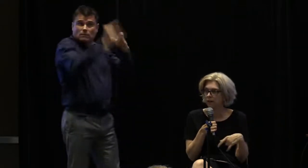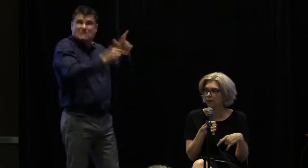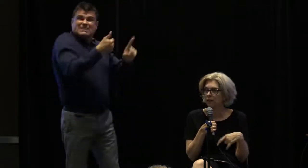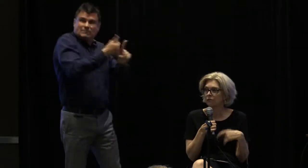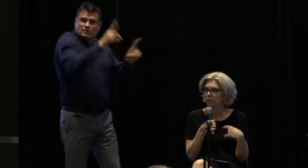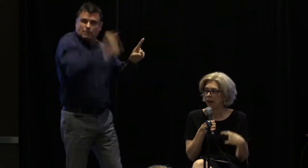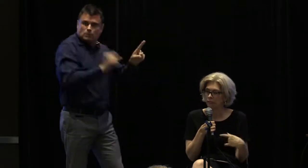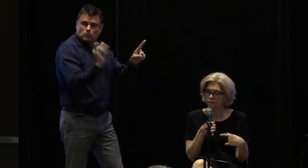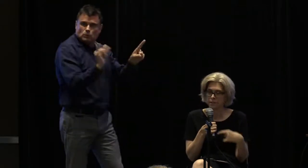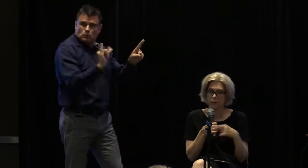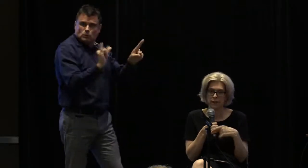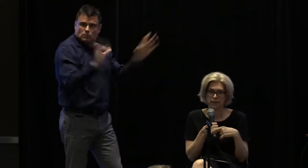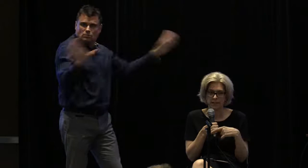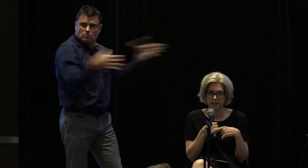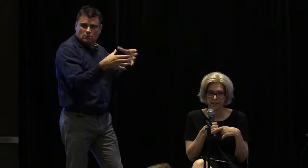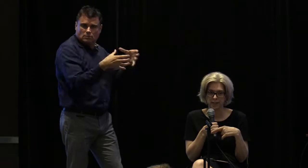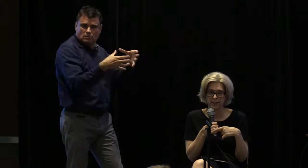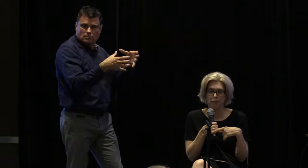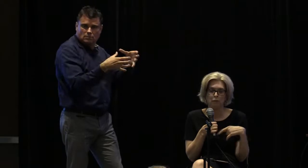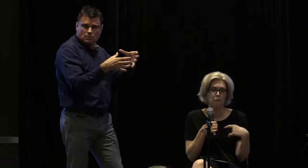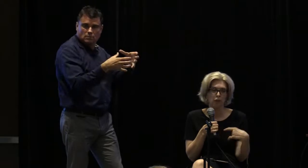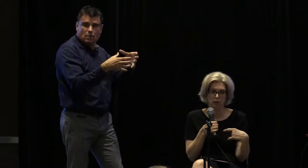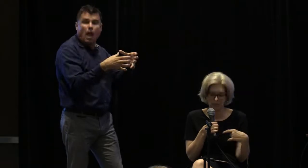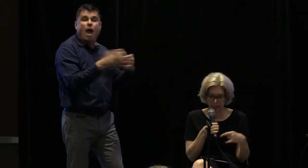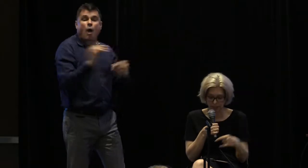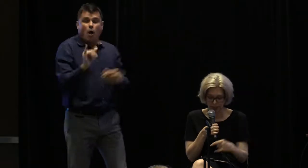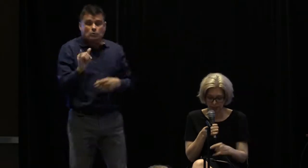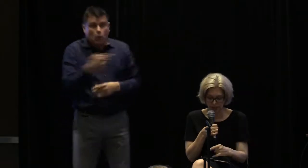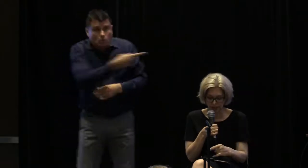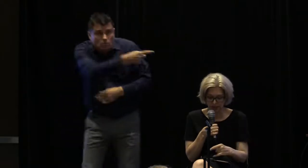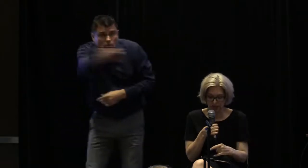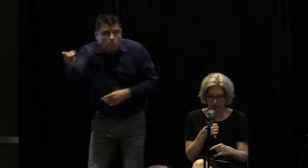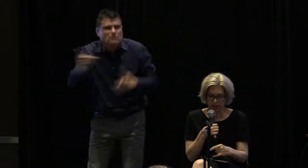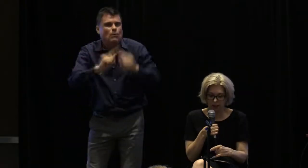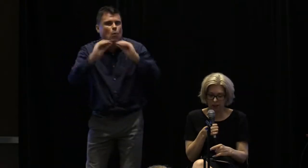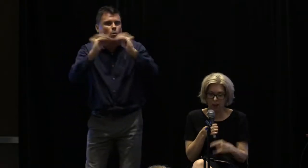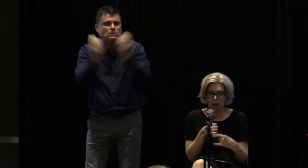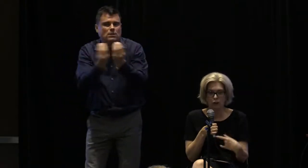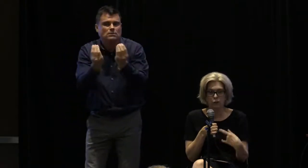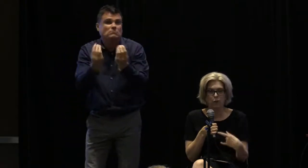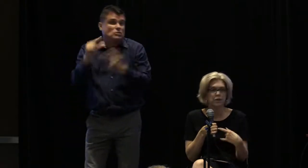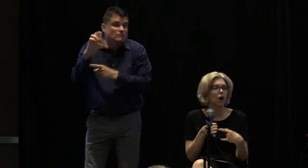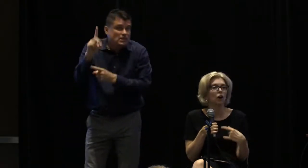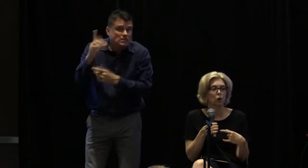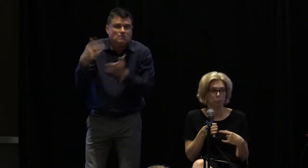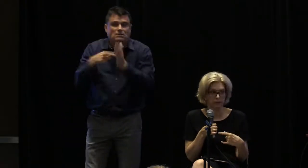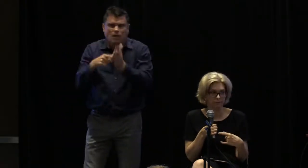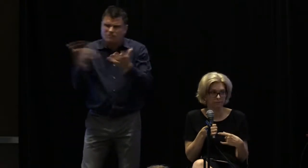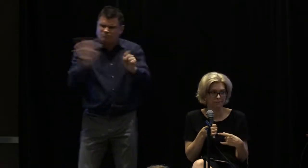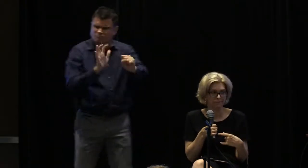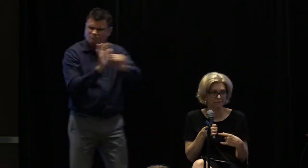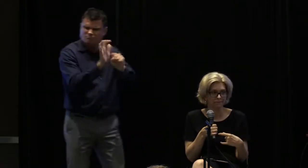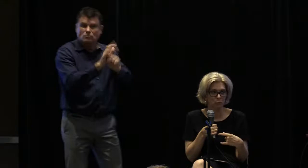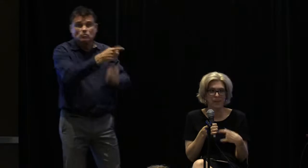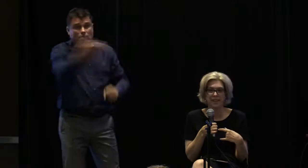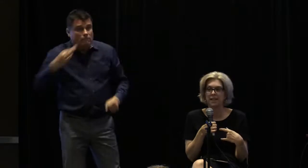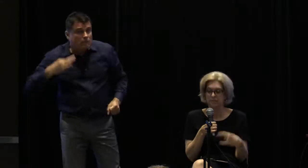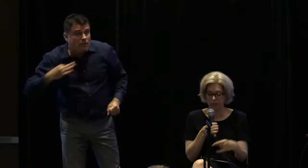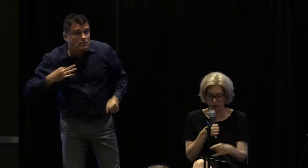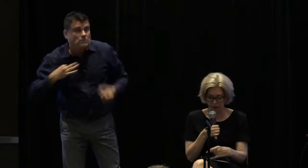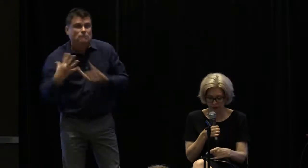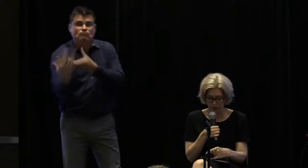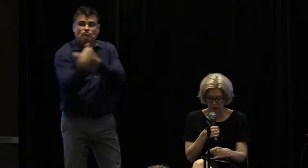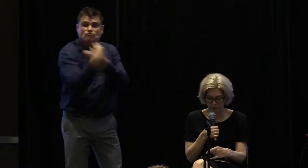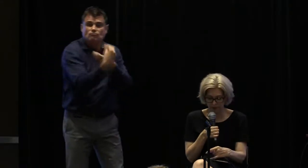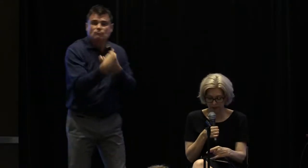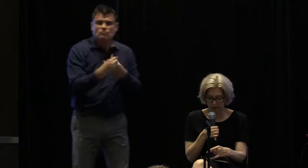community, from the advocacy organizations, from the volunteers. Our doors are open. We need to